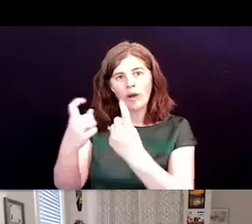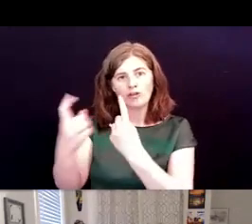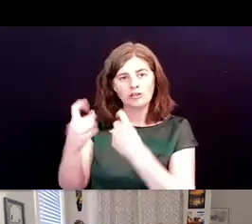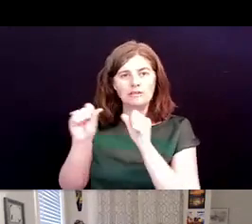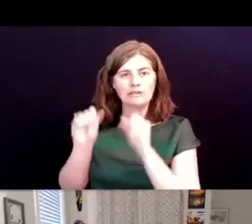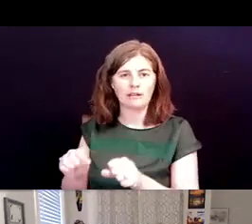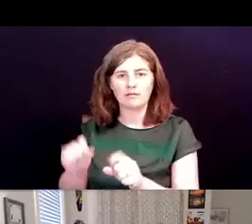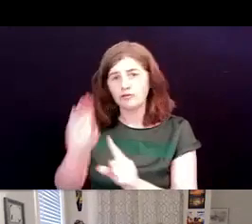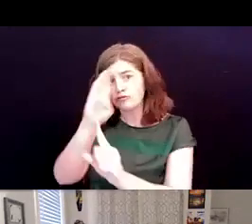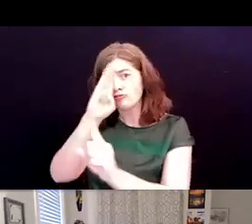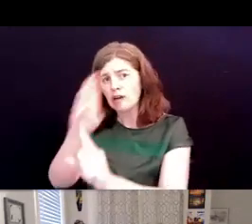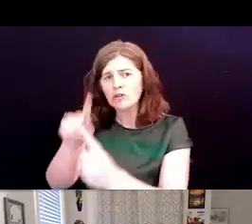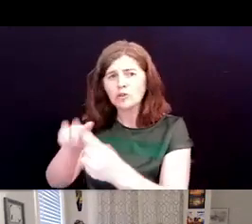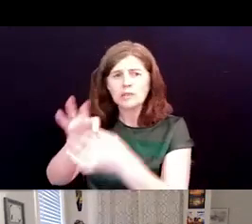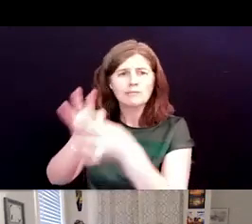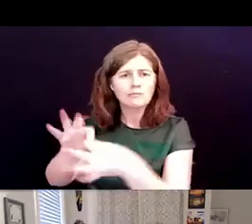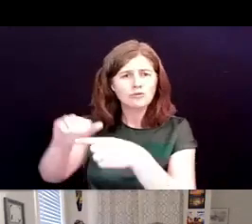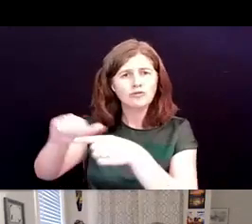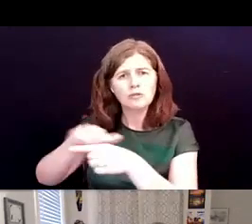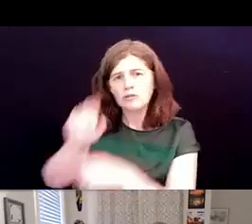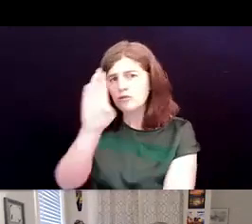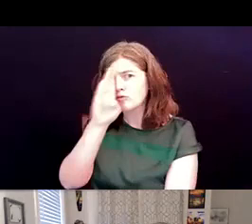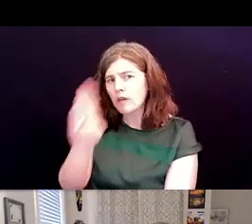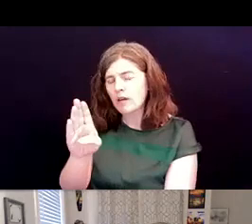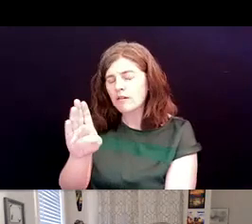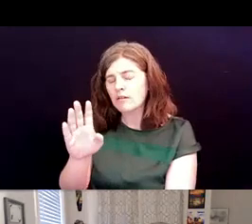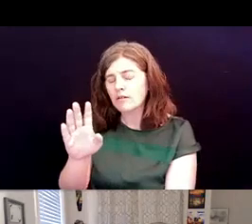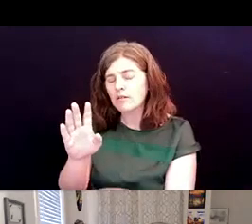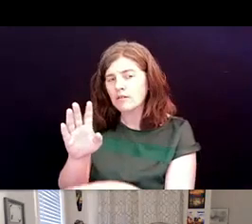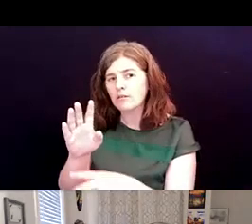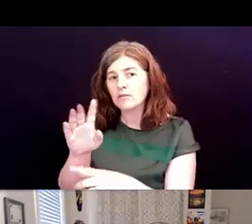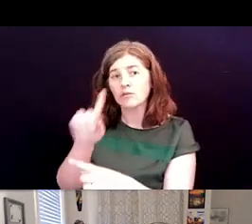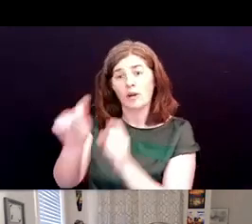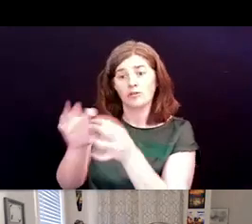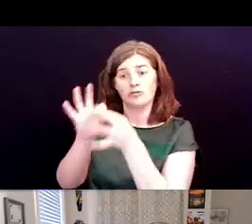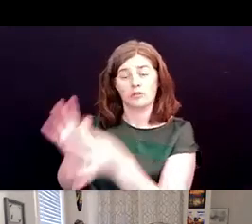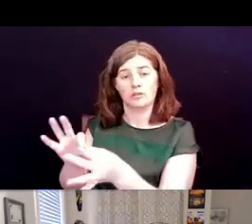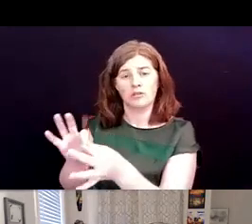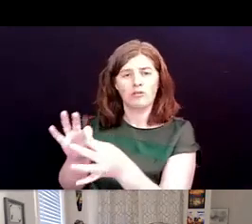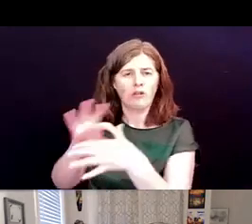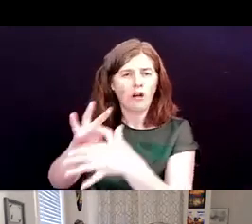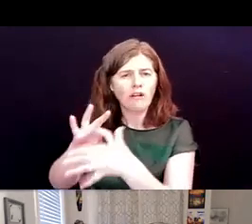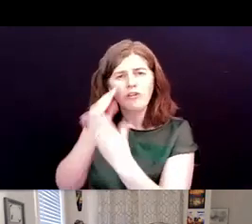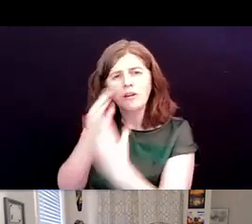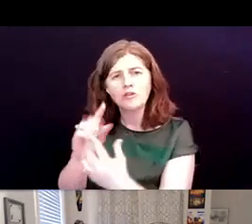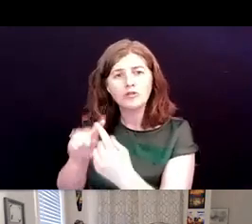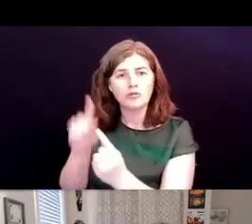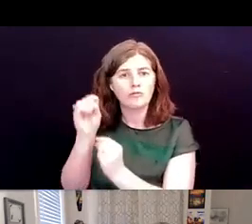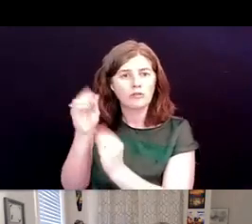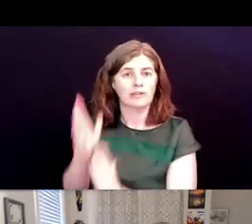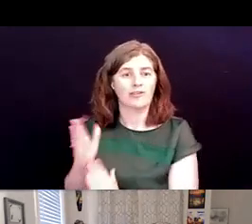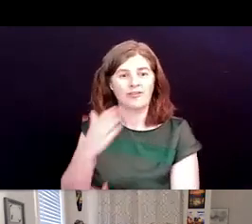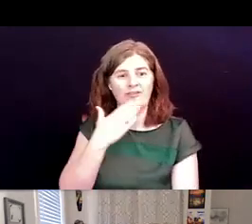your questions pertaining to the training, questions pertaining to the training content to the presenter. Thank you.